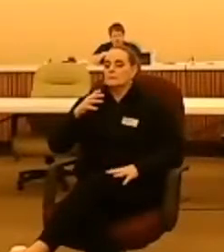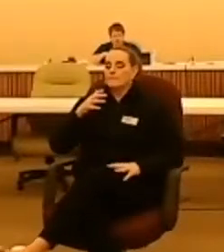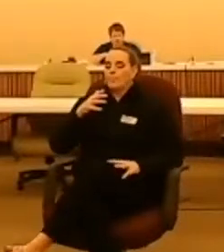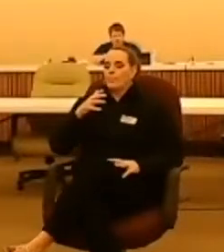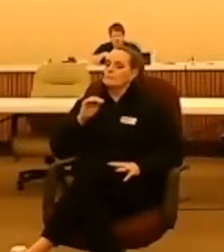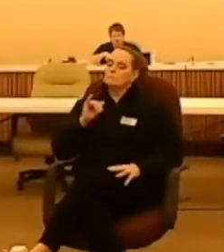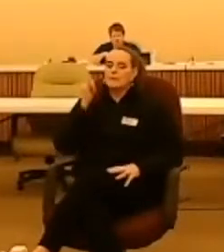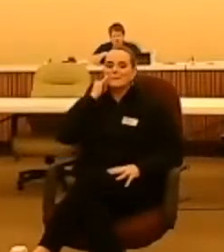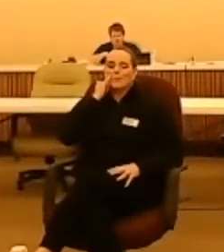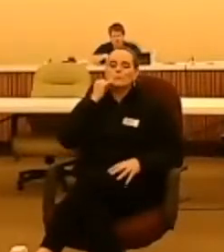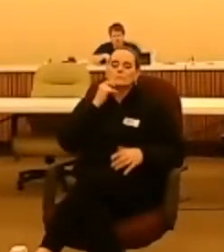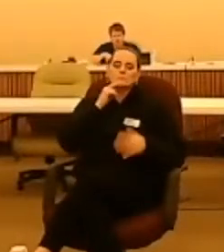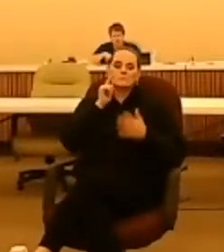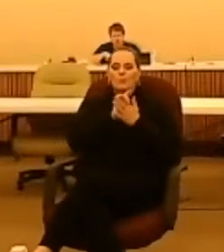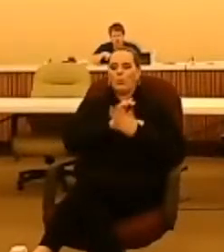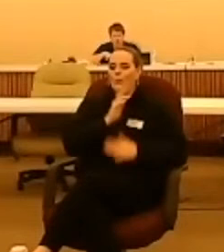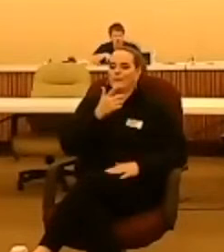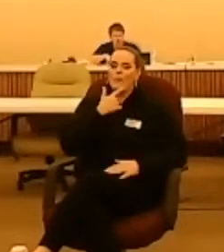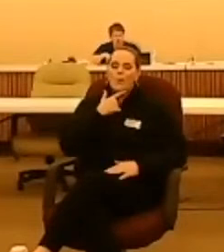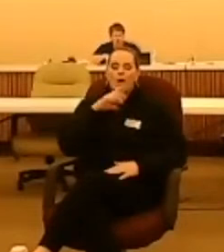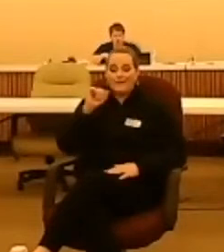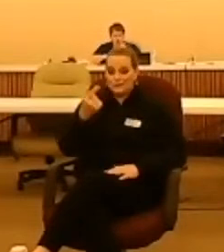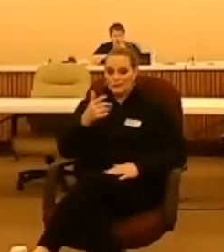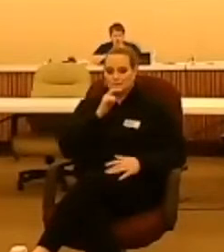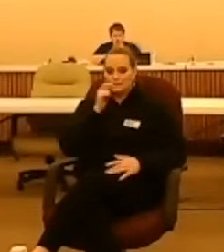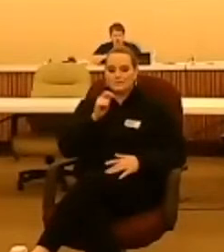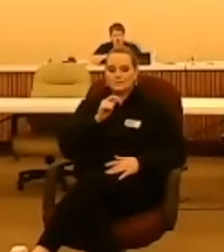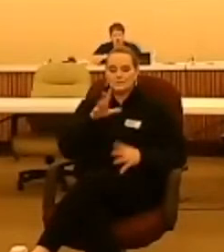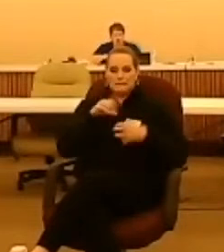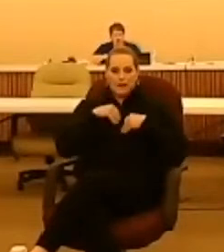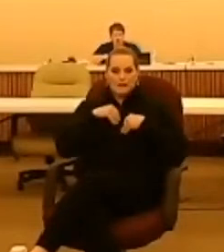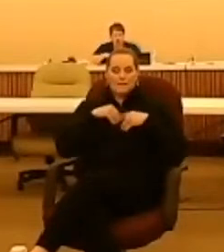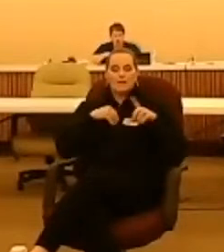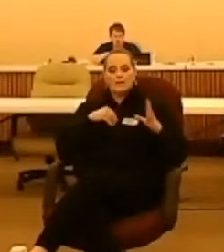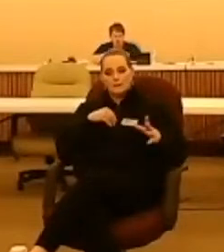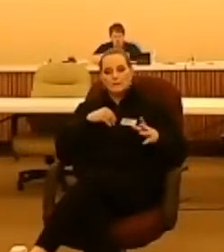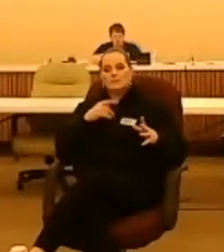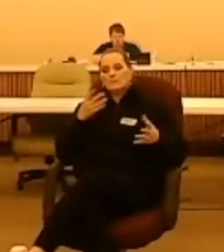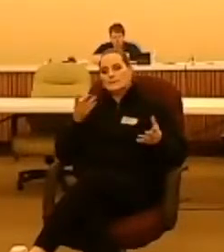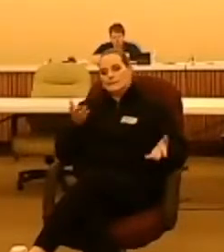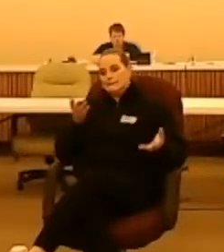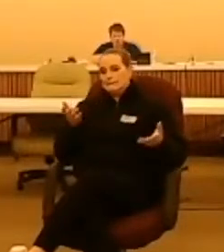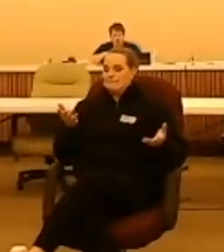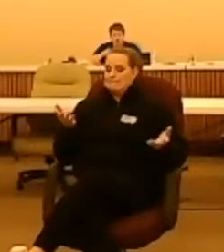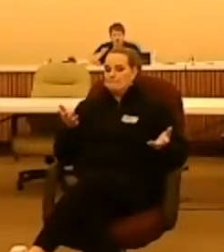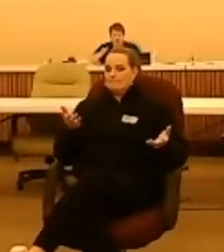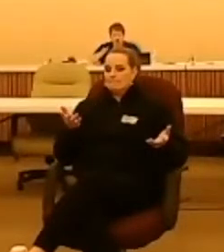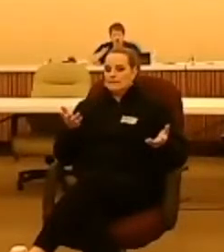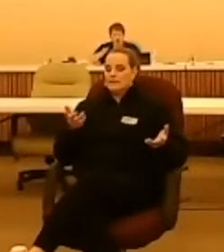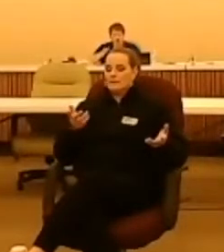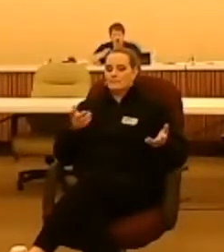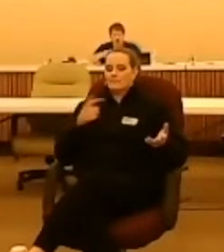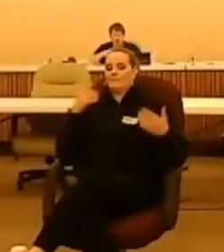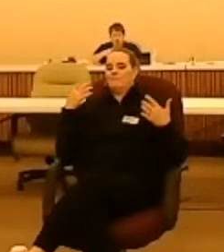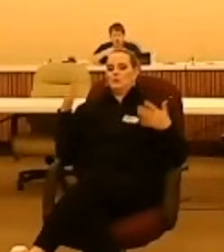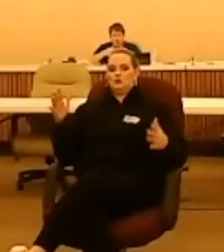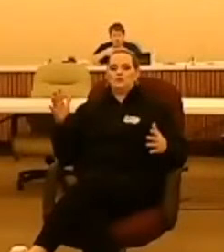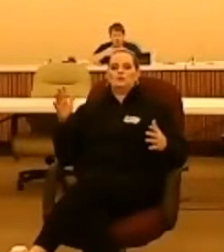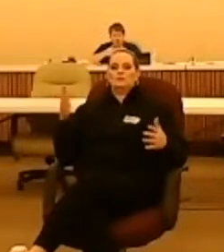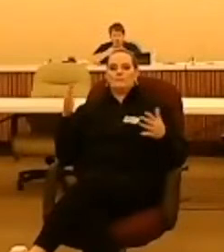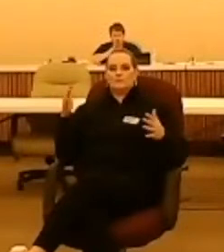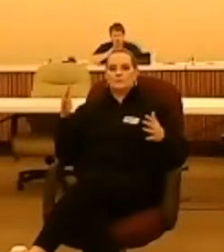a district attorney or attorney general does not pick it up, then it's done as far